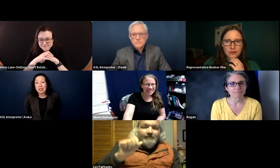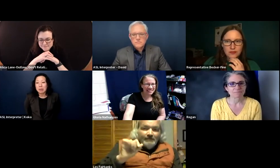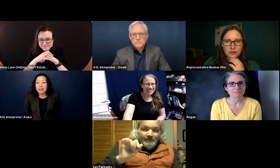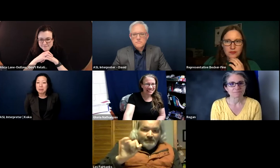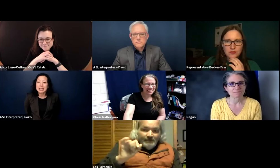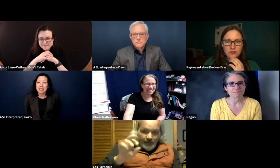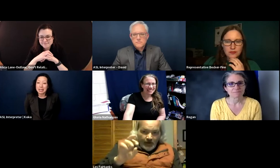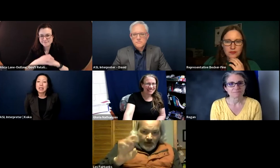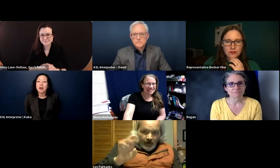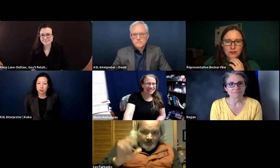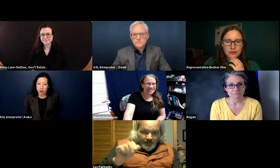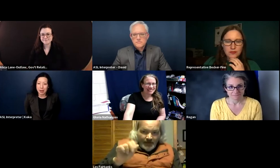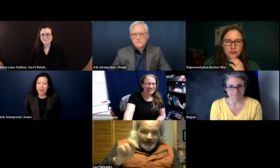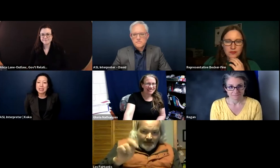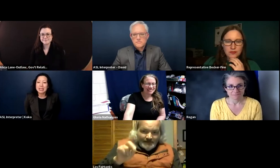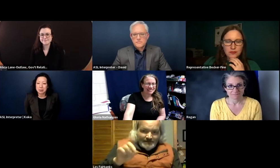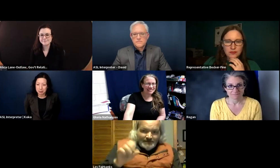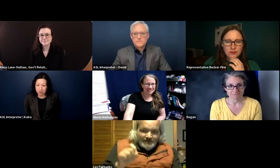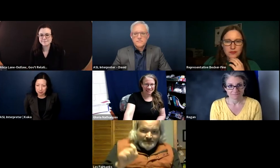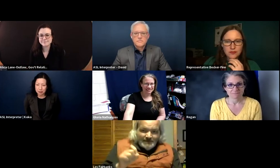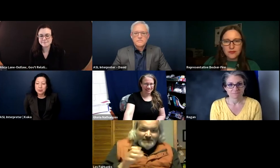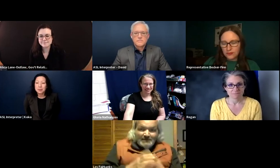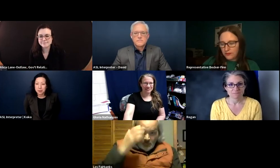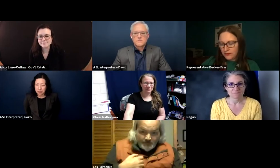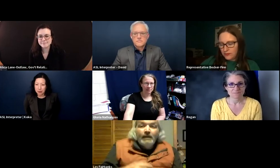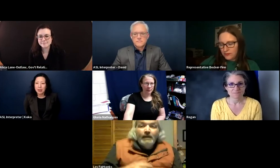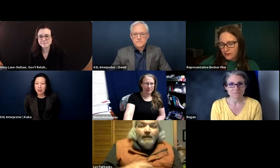All right. Hello, my name is Les Fairbanks.